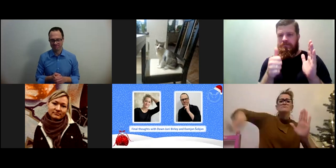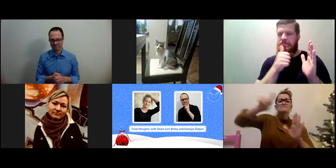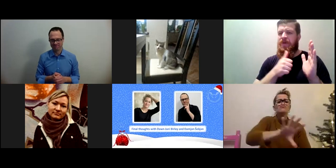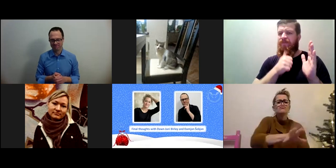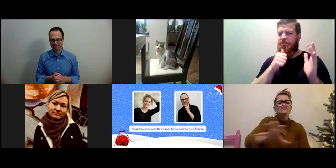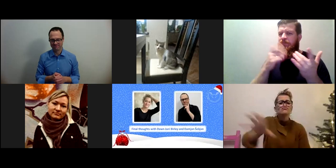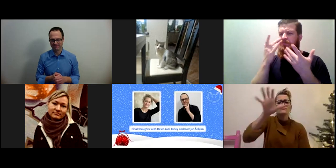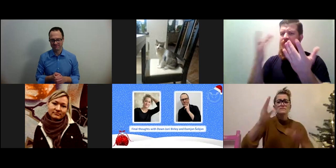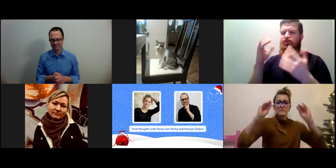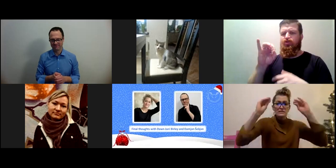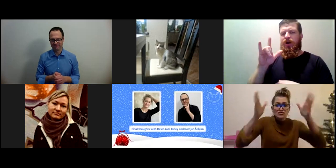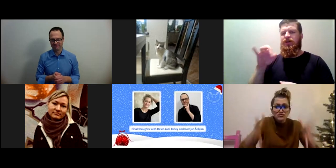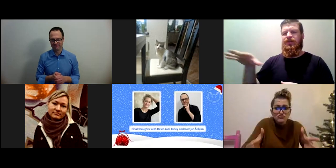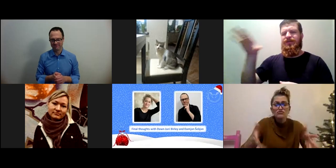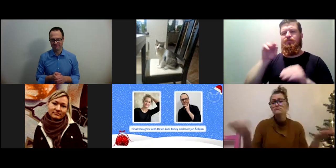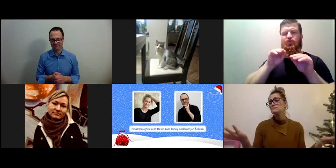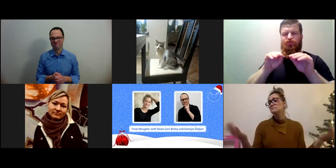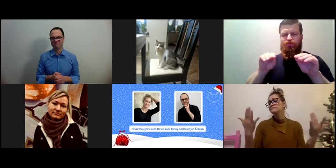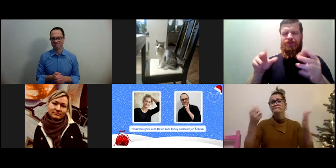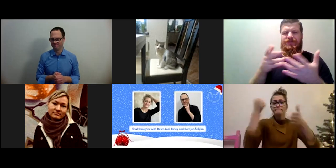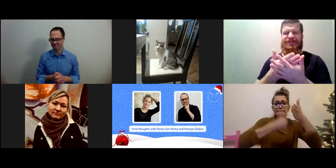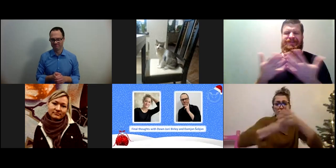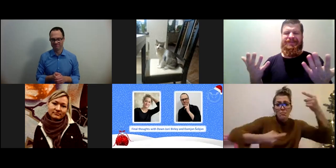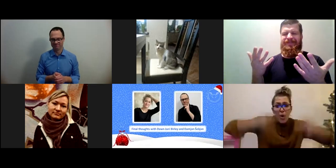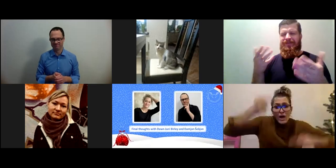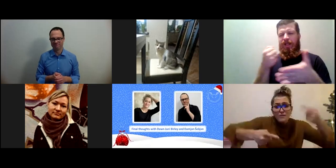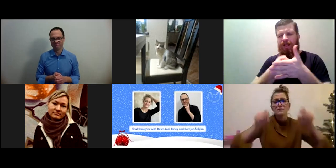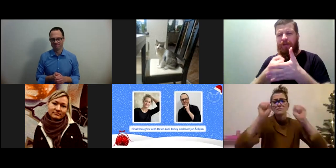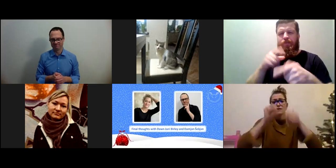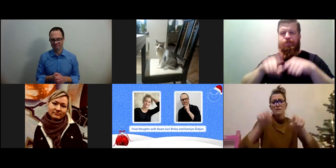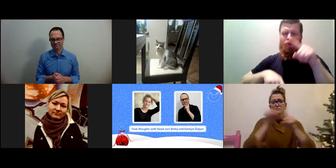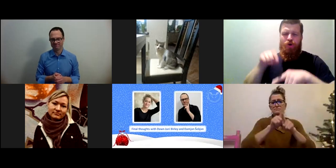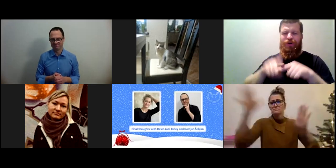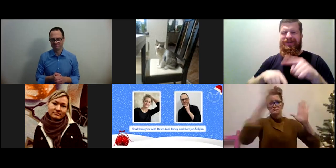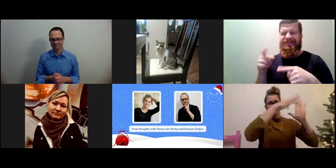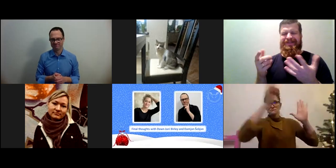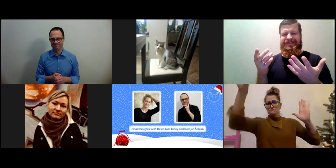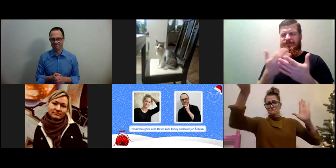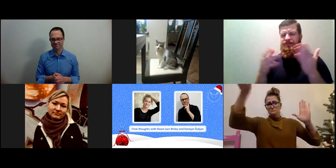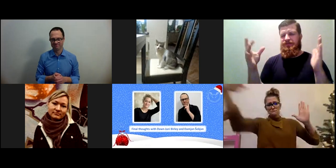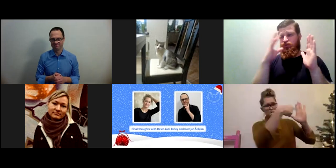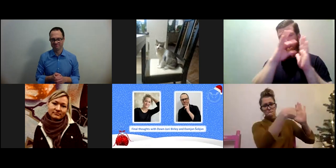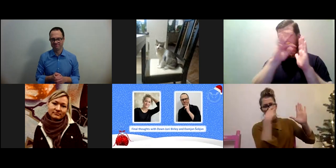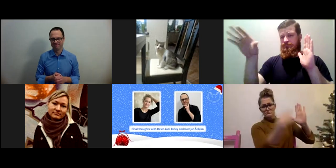I think it would be great to be able to share this with teachers, with